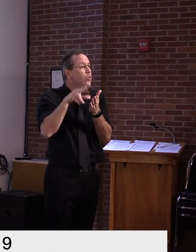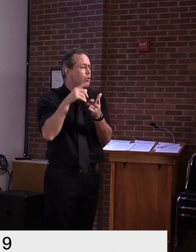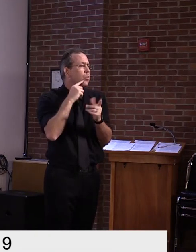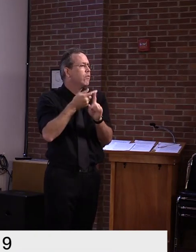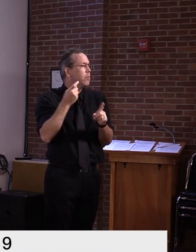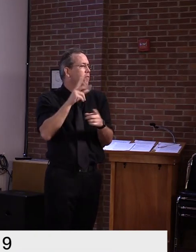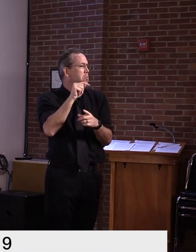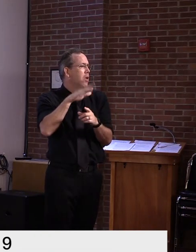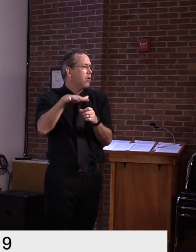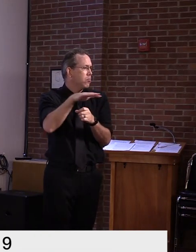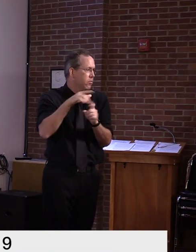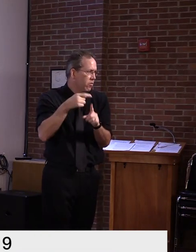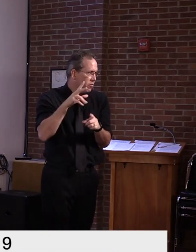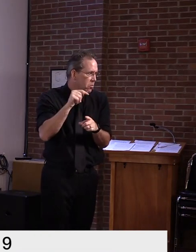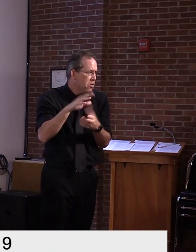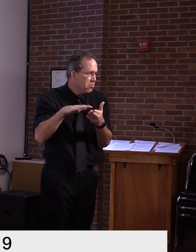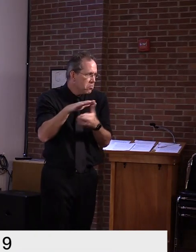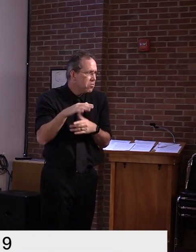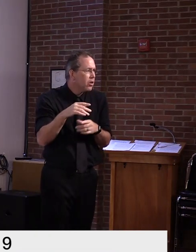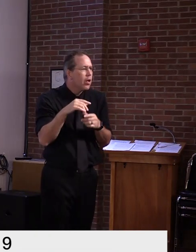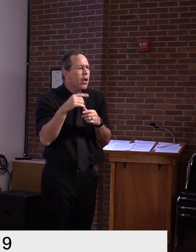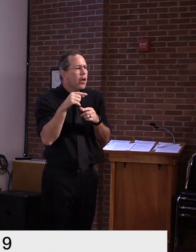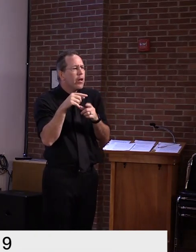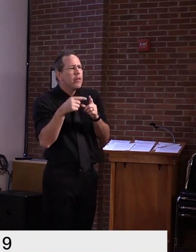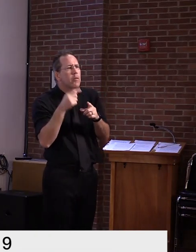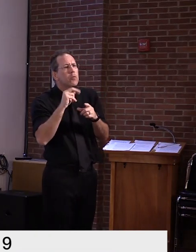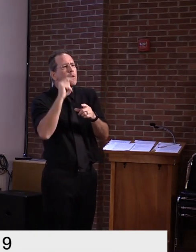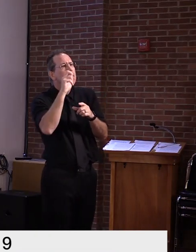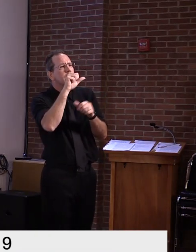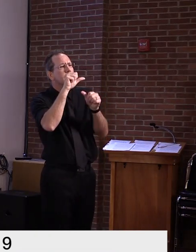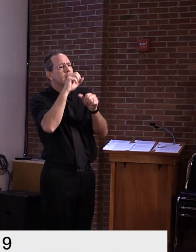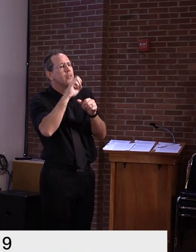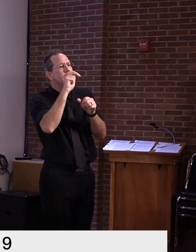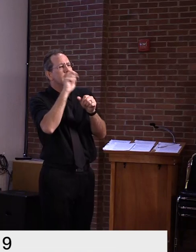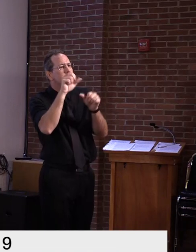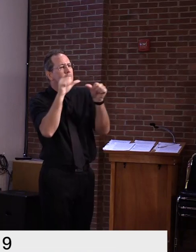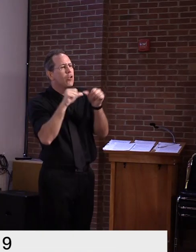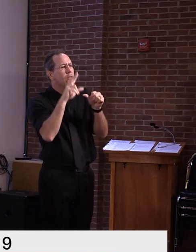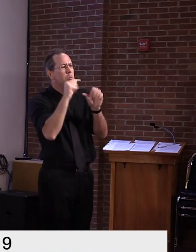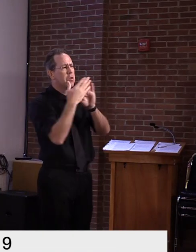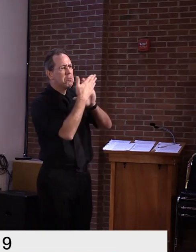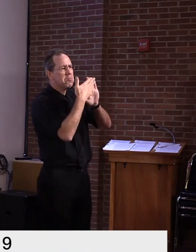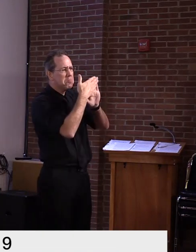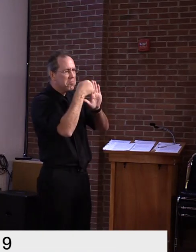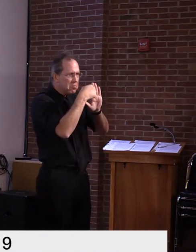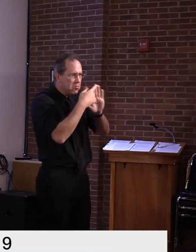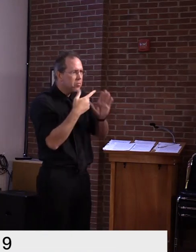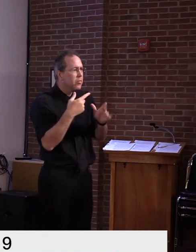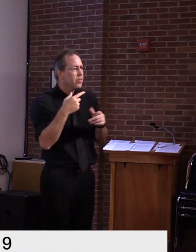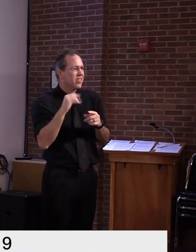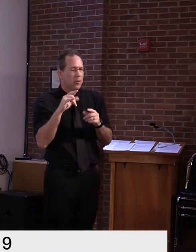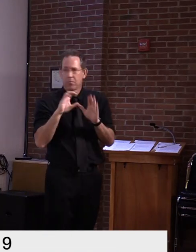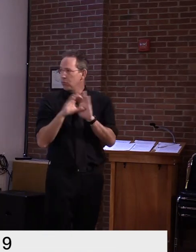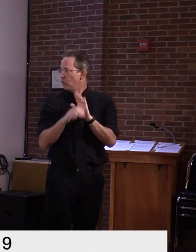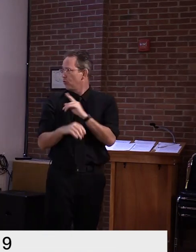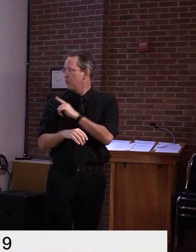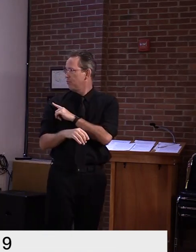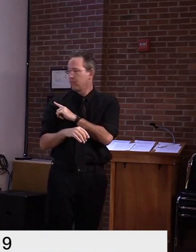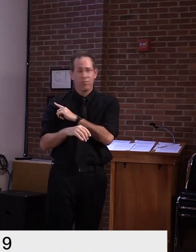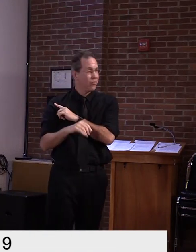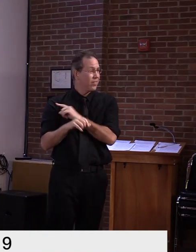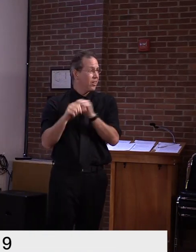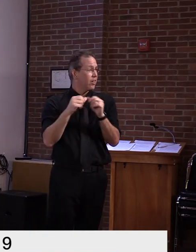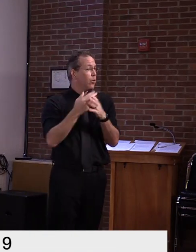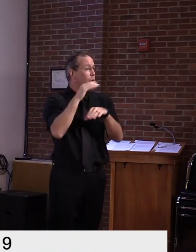from the Northeast, you see that the weighted average of that prevalence of where students are coming from for NVU was 17 out